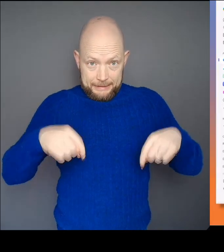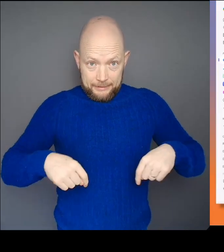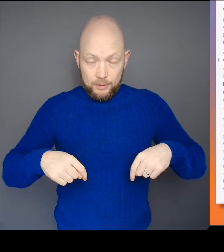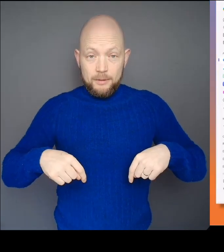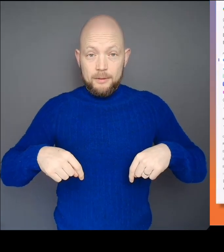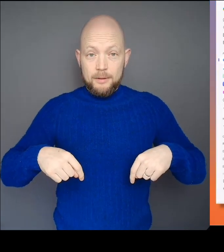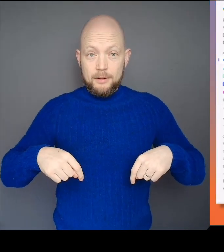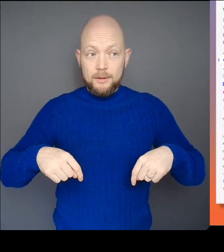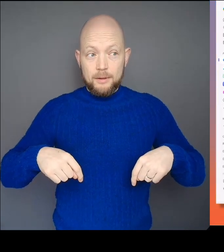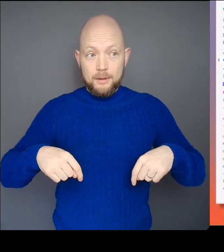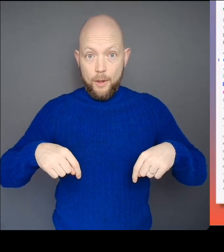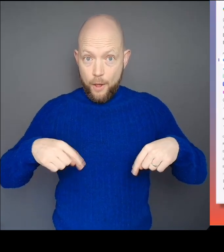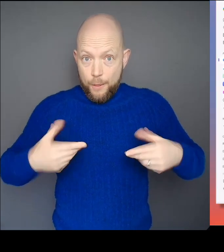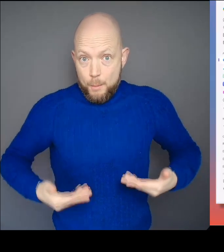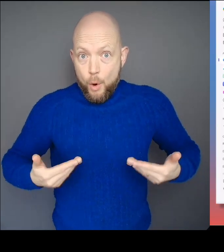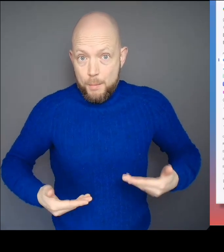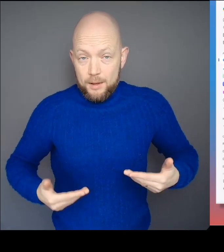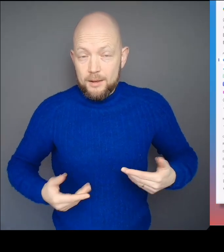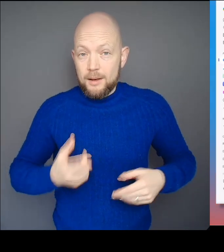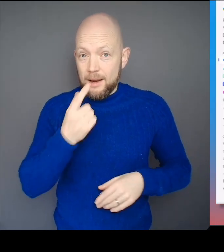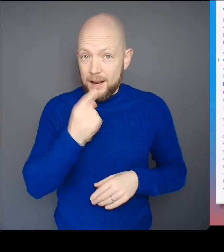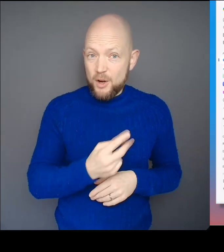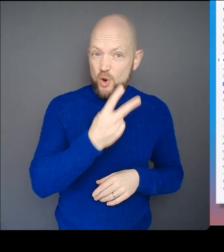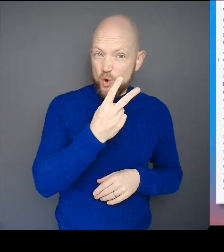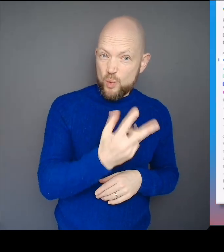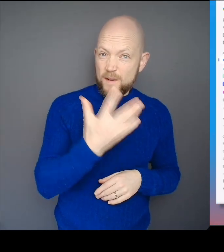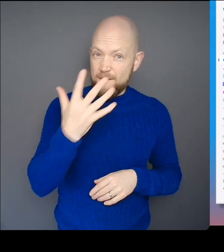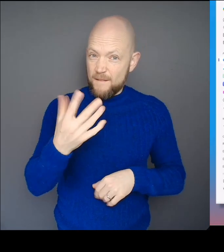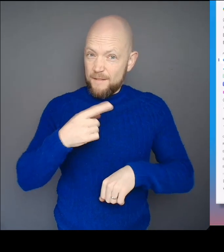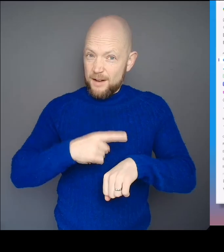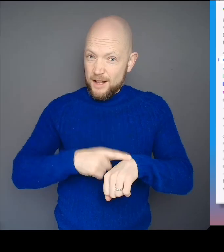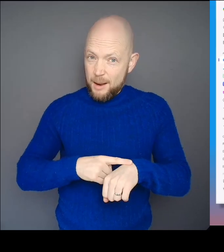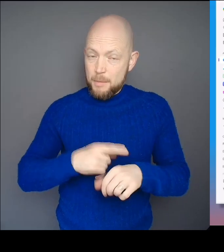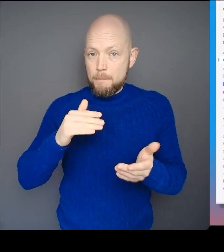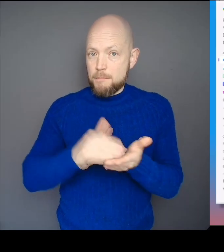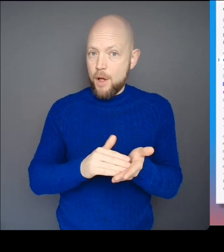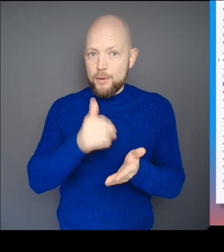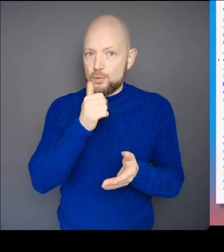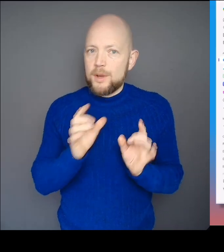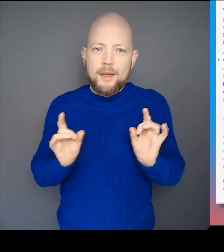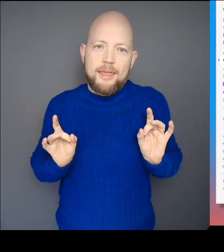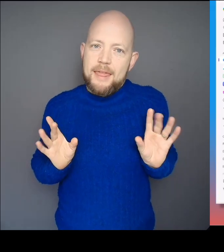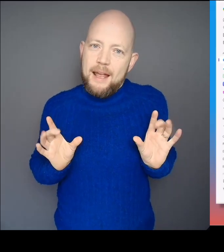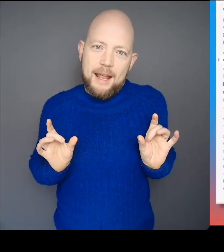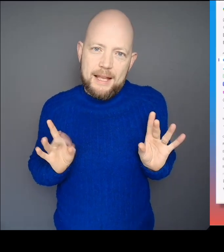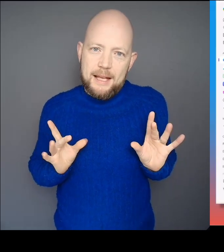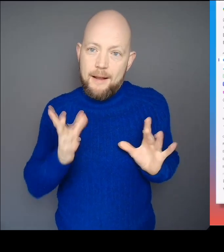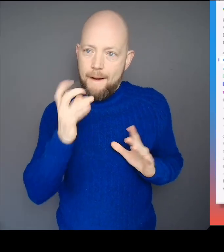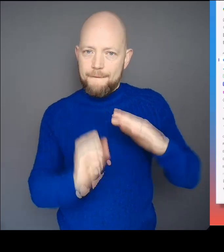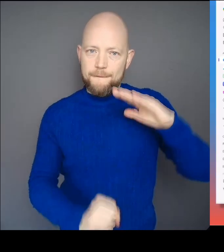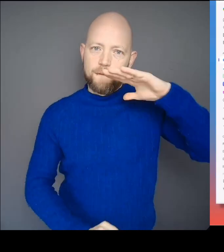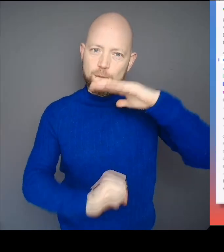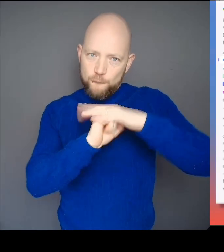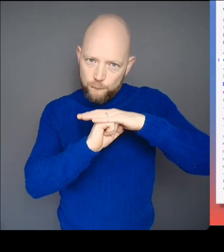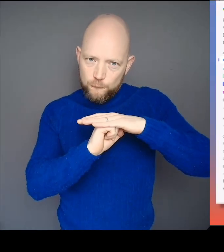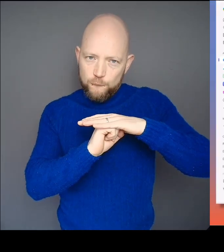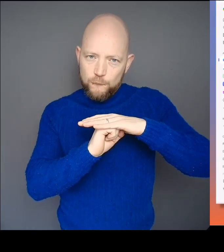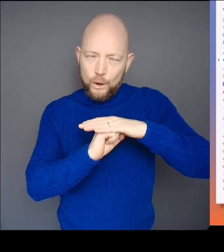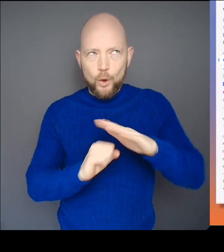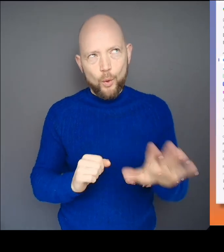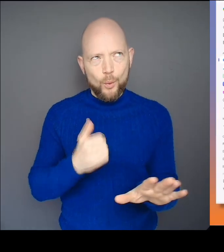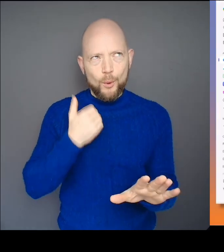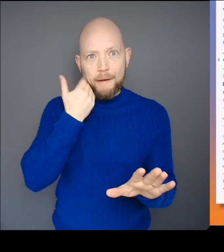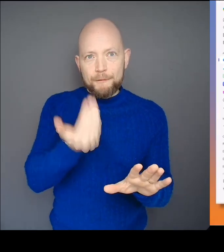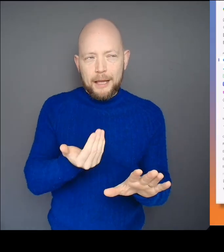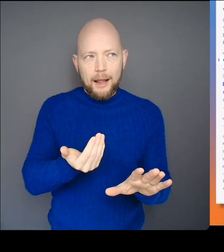time of recording, this is true, 25 users per user per month. So this is not something to use. I mean, we have about 20 working days